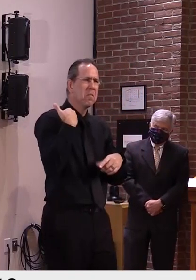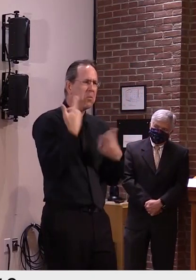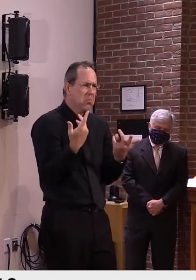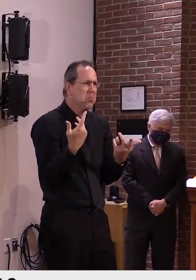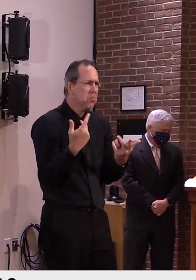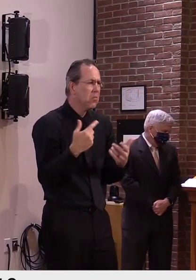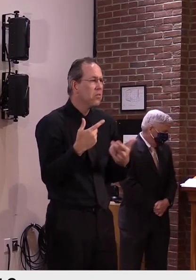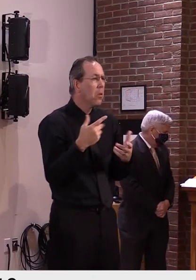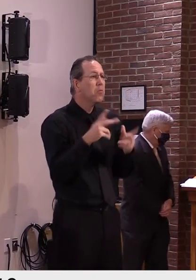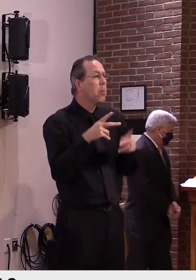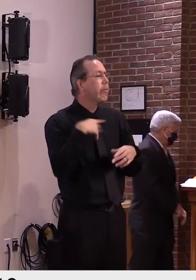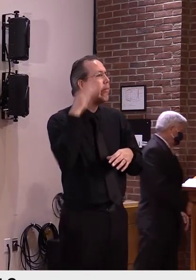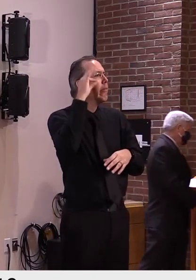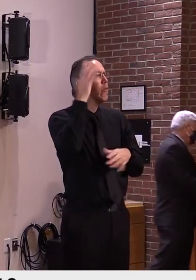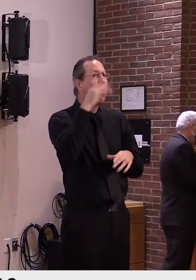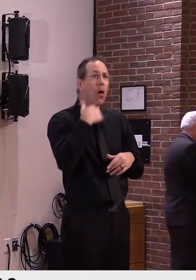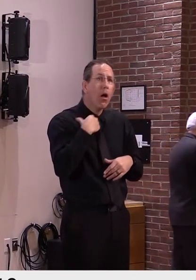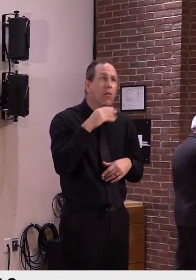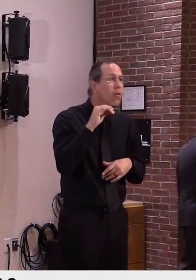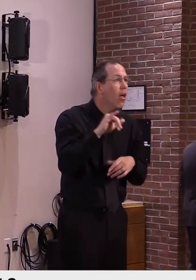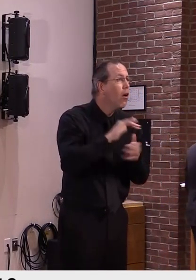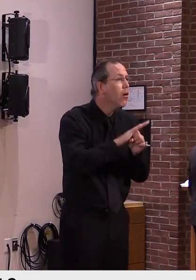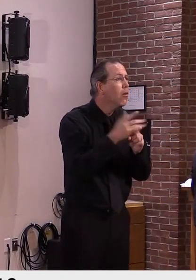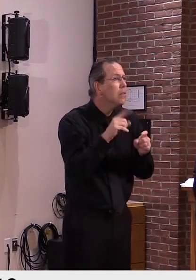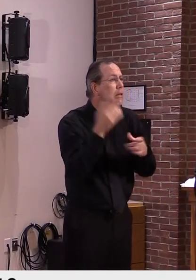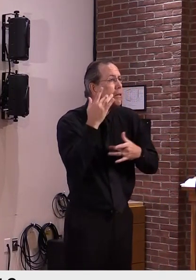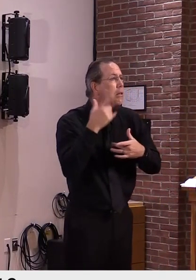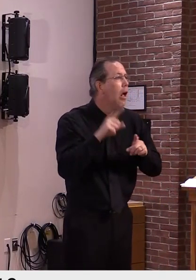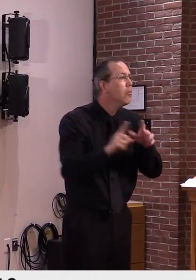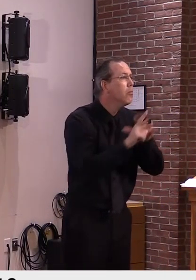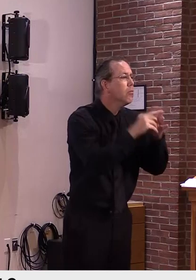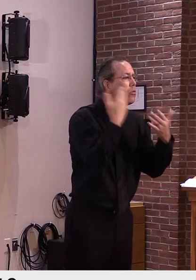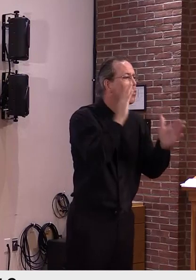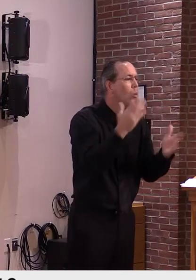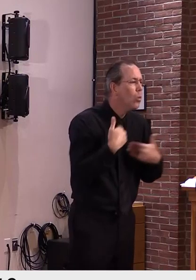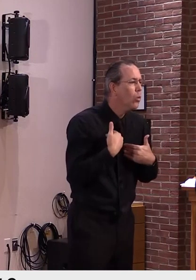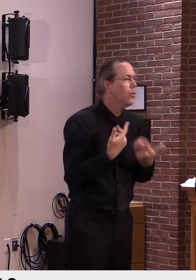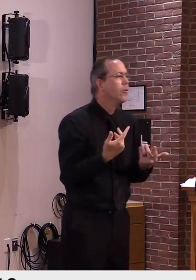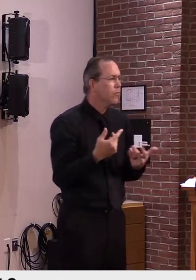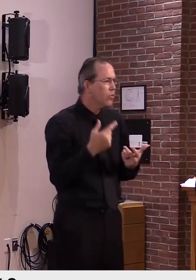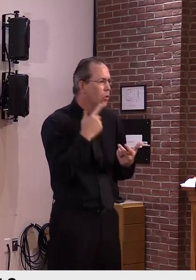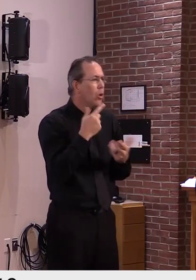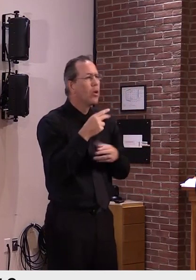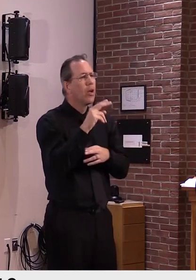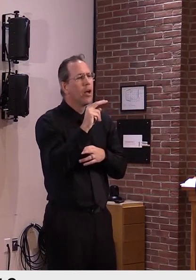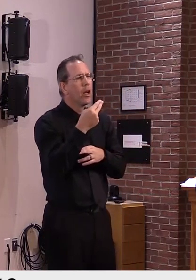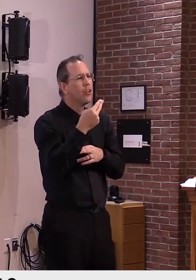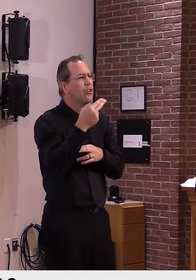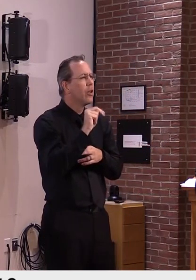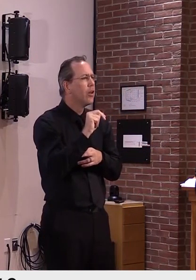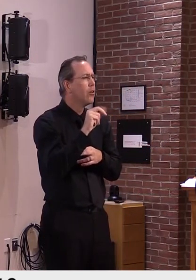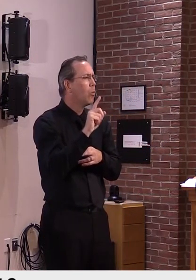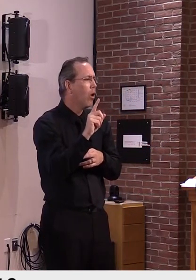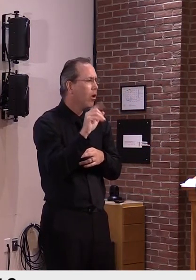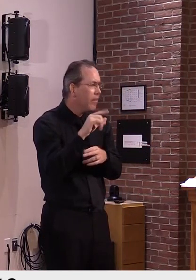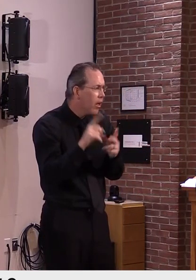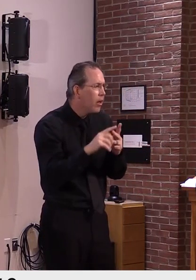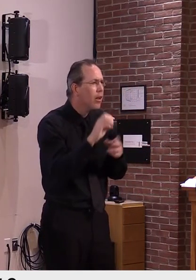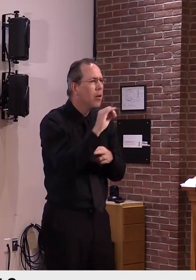of because they didn't have the news cycle of COVID 24/7 for those that we have now.